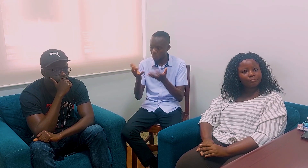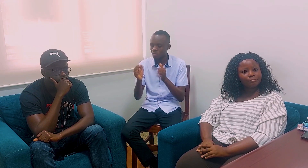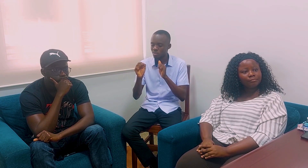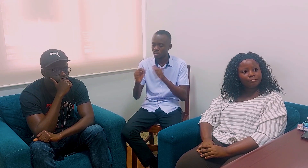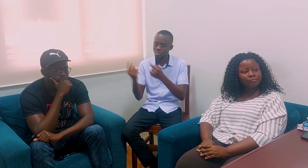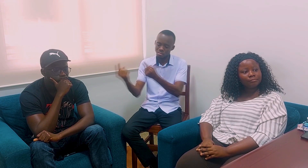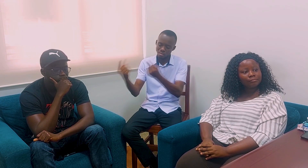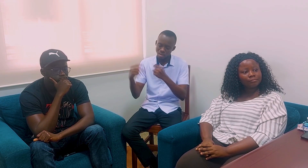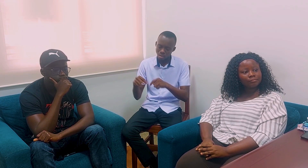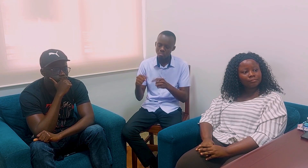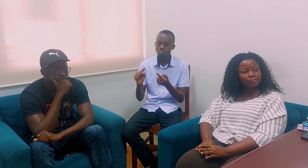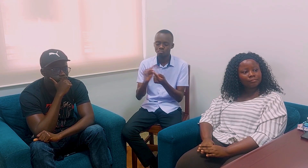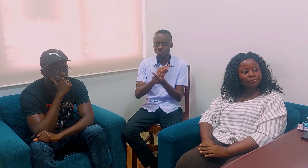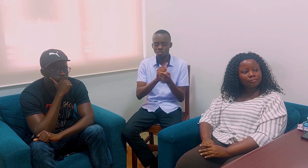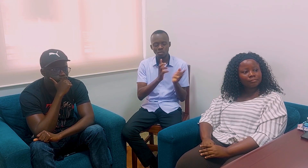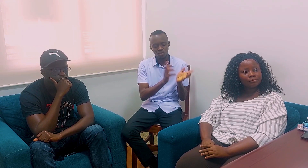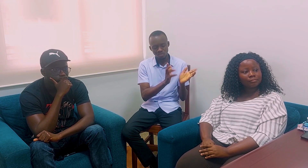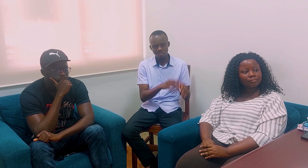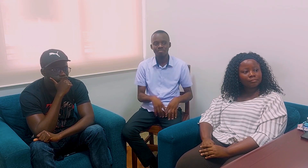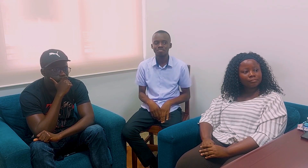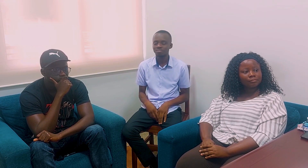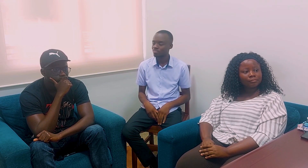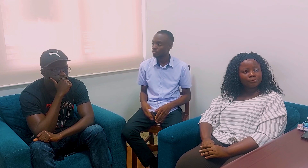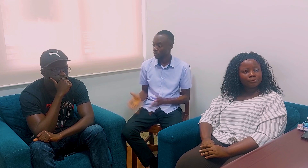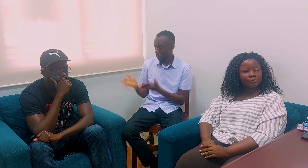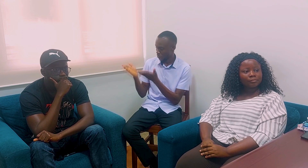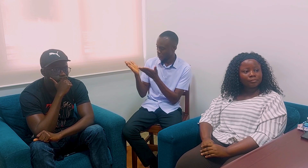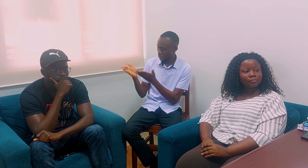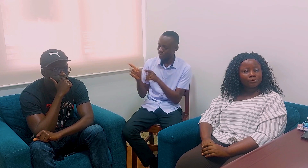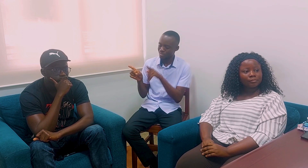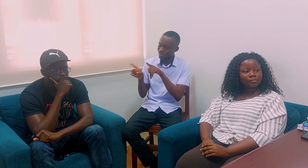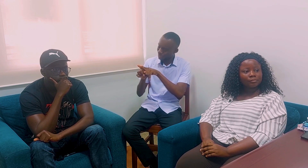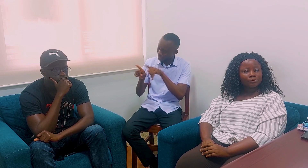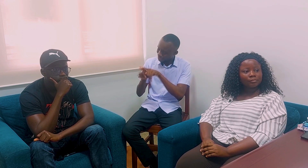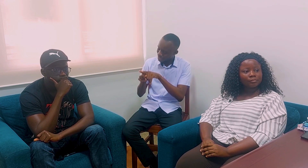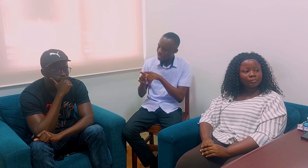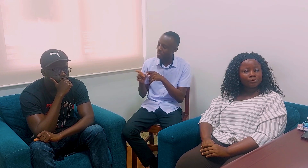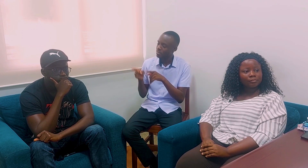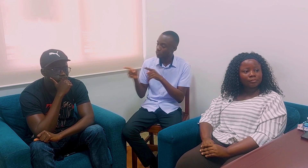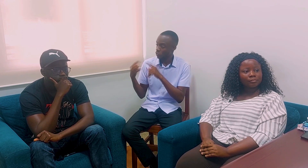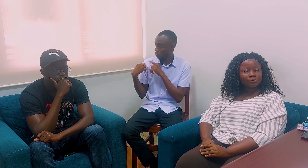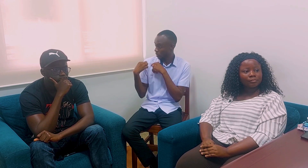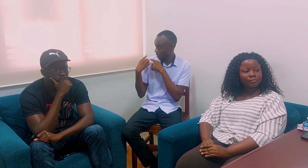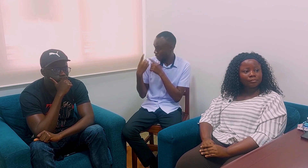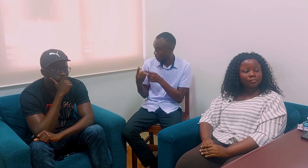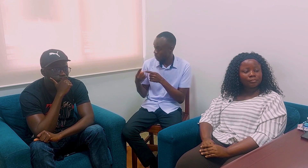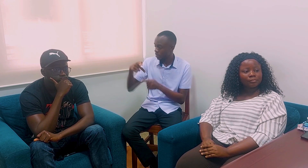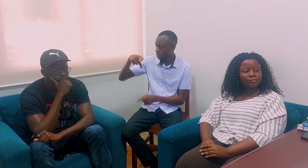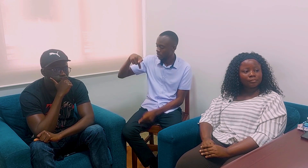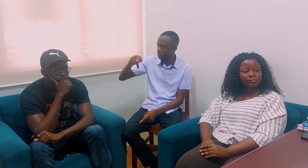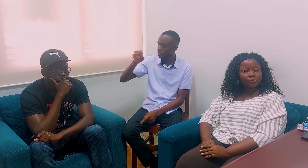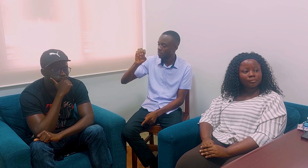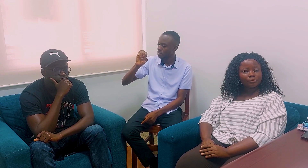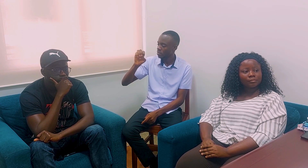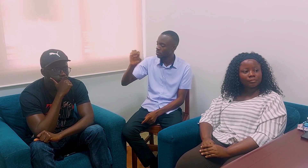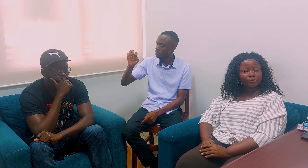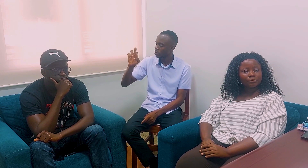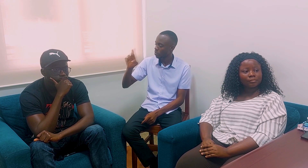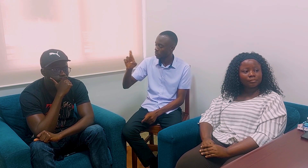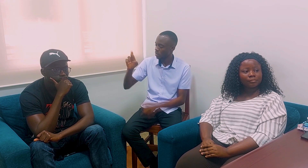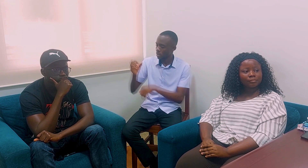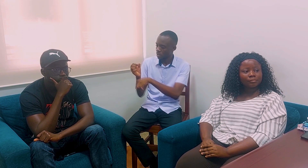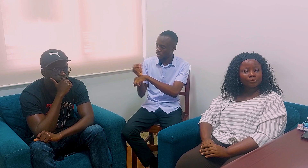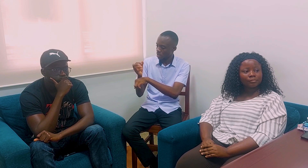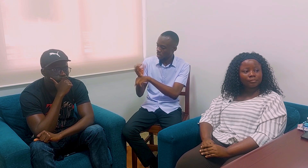You're a peer counselor. I'd also like to know your experience as a peer counselor with the HSC community. Are